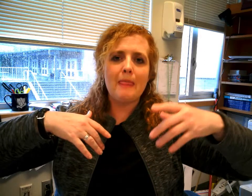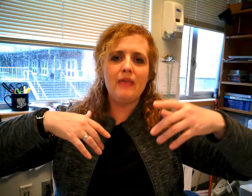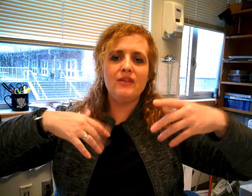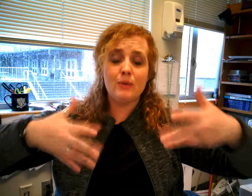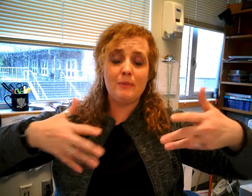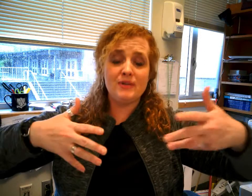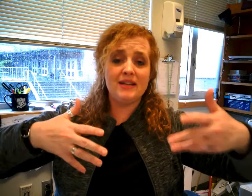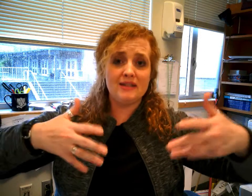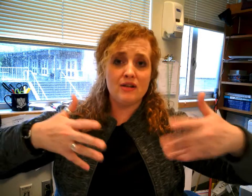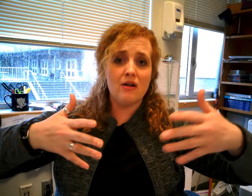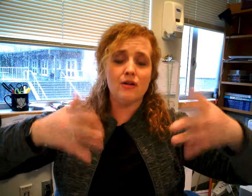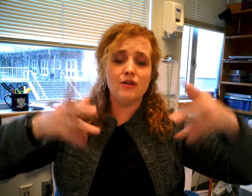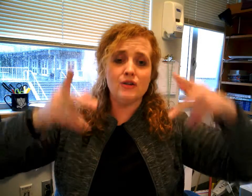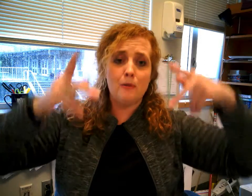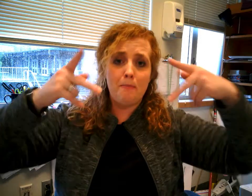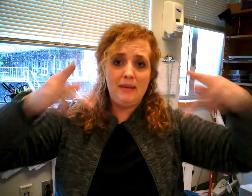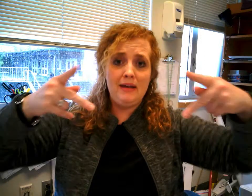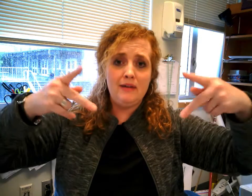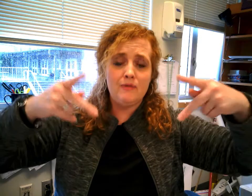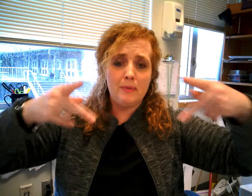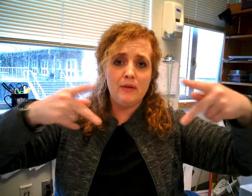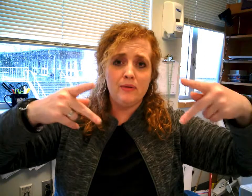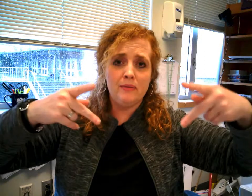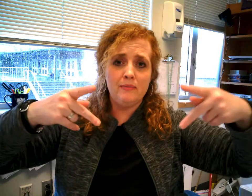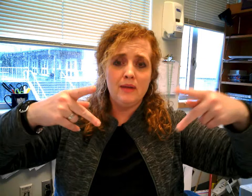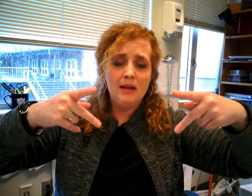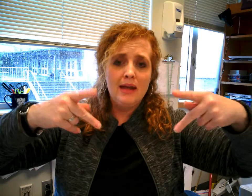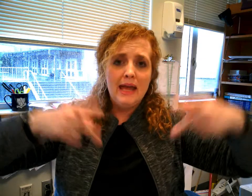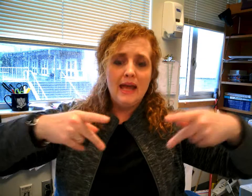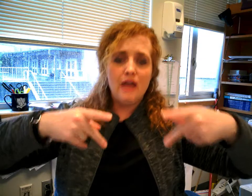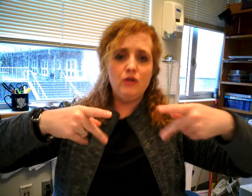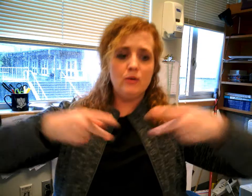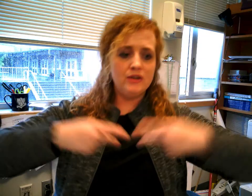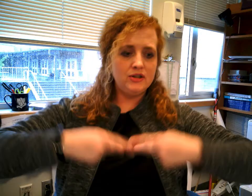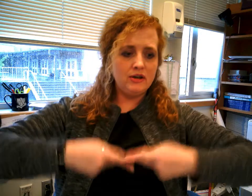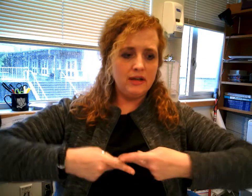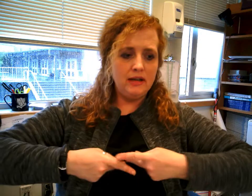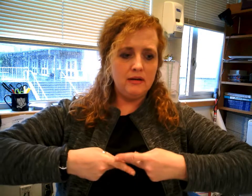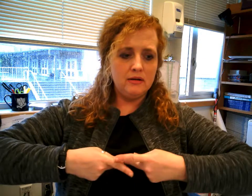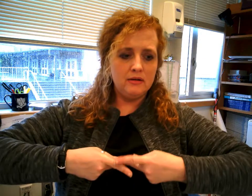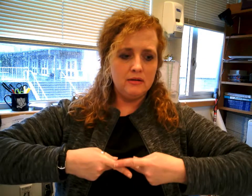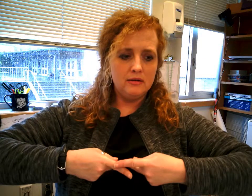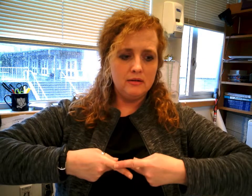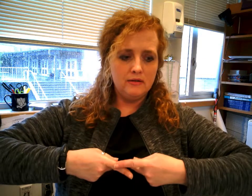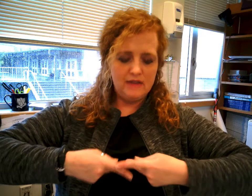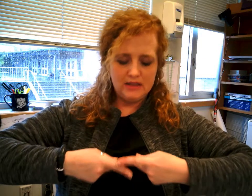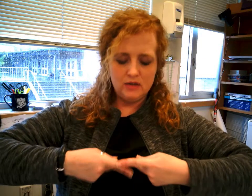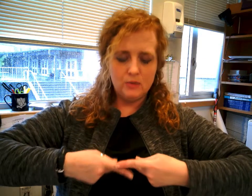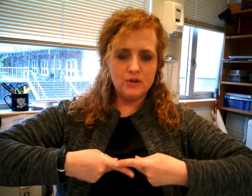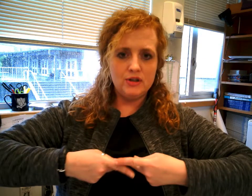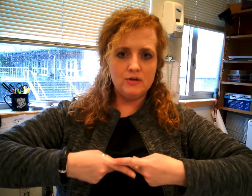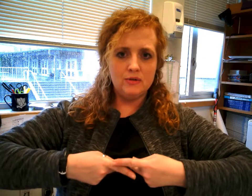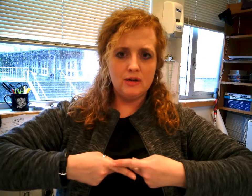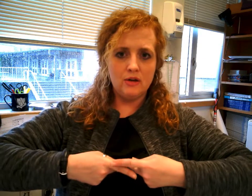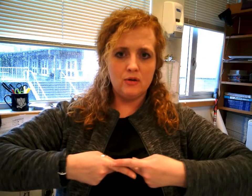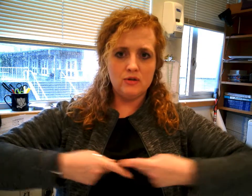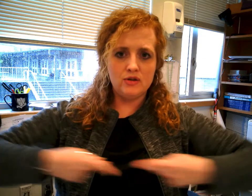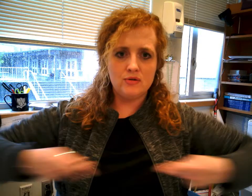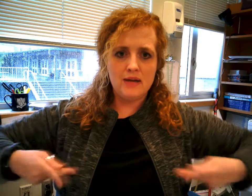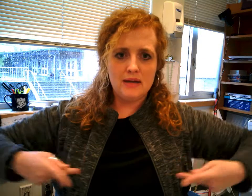This represents the collar. So P for pilgrim, and you want to start it here, facing towards you, go straight, and